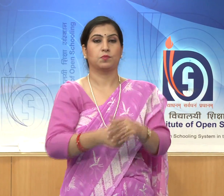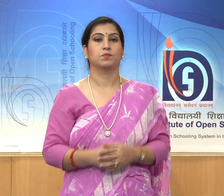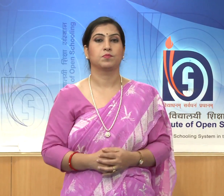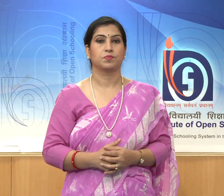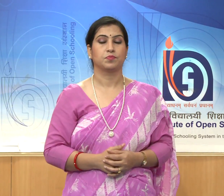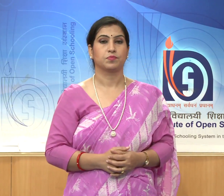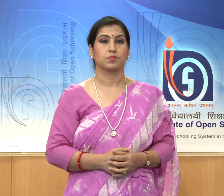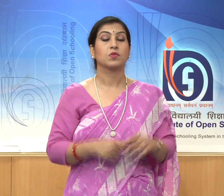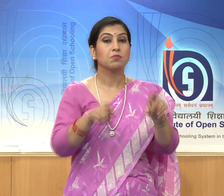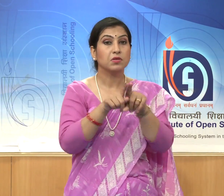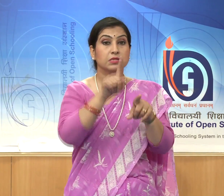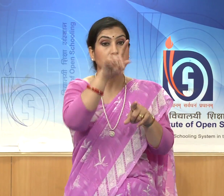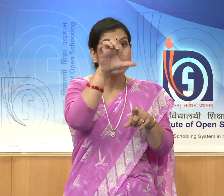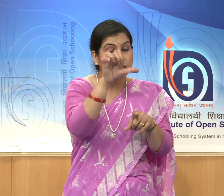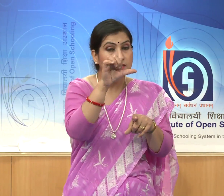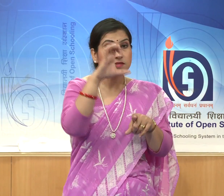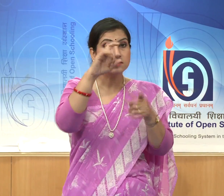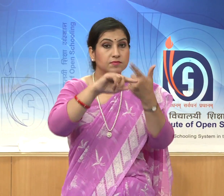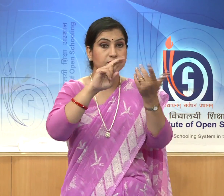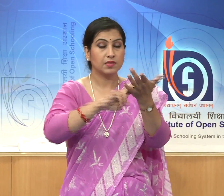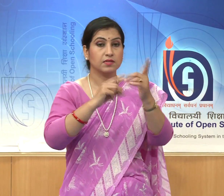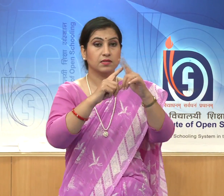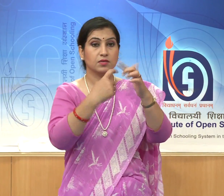and 19th century CE.